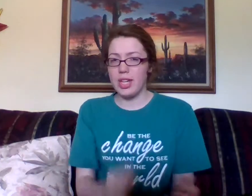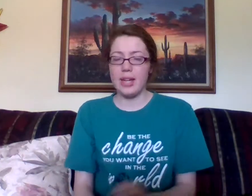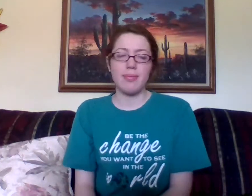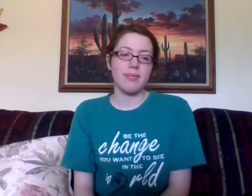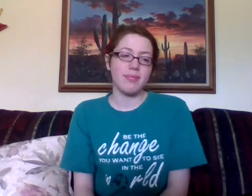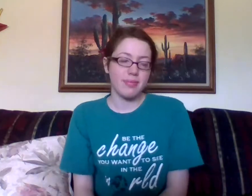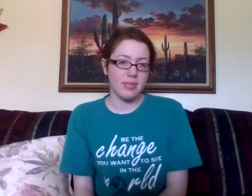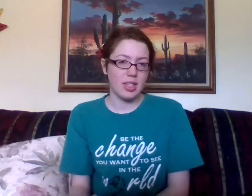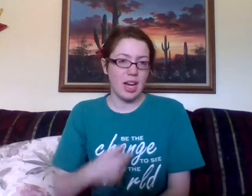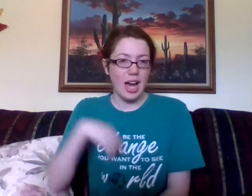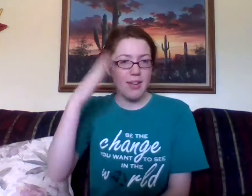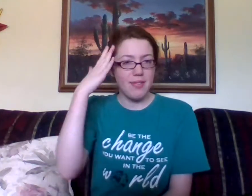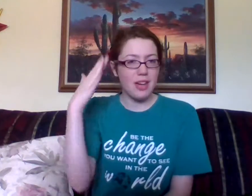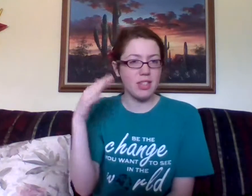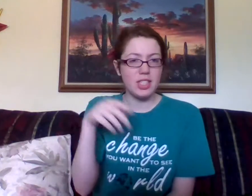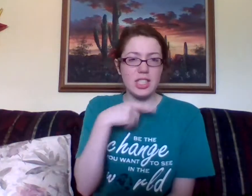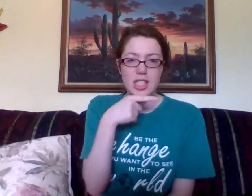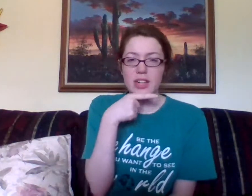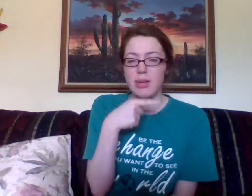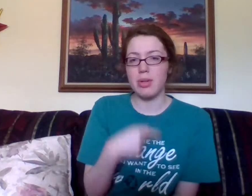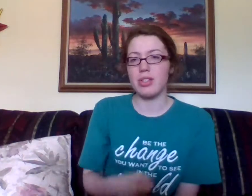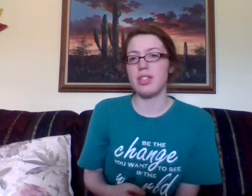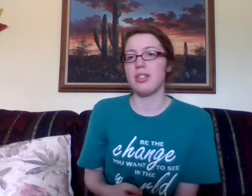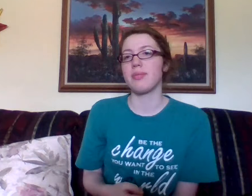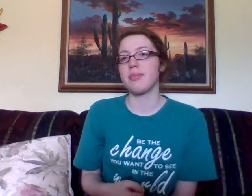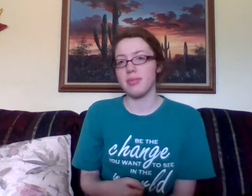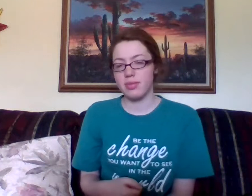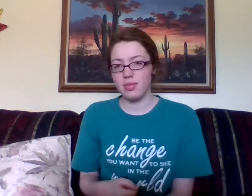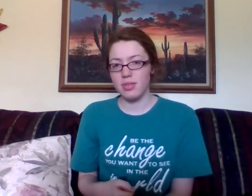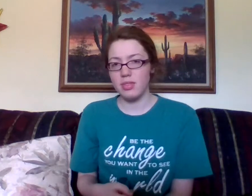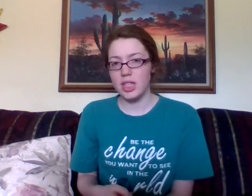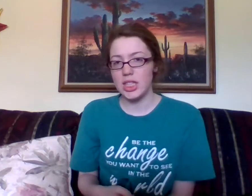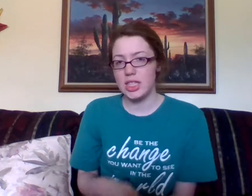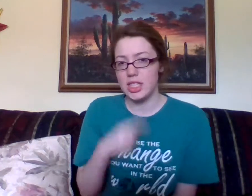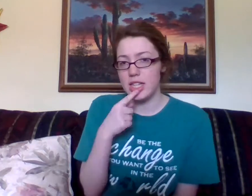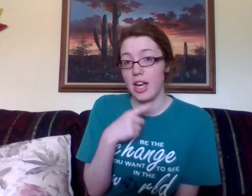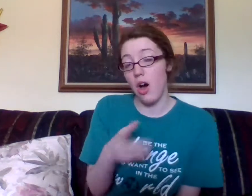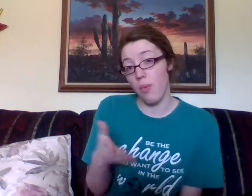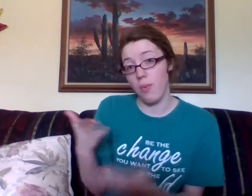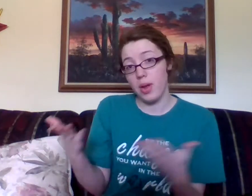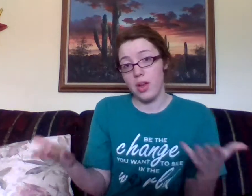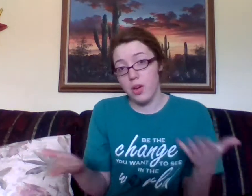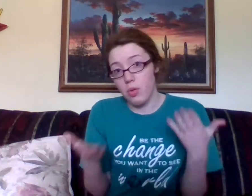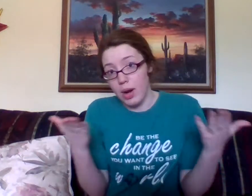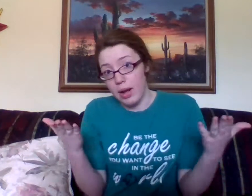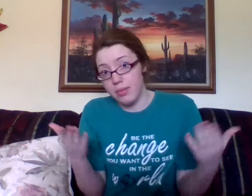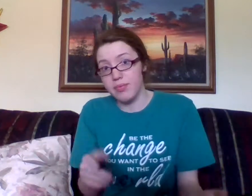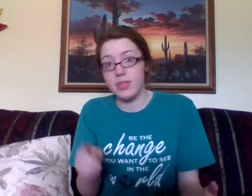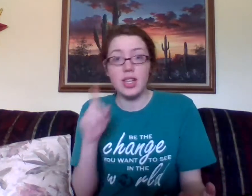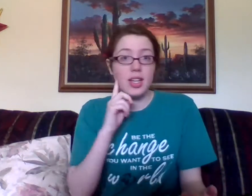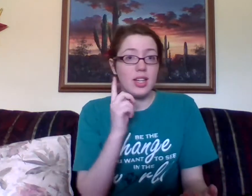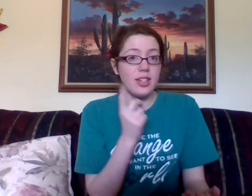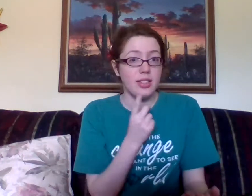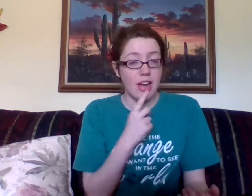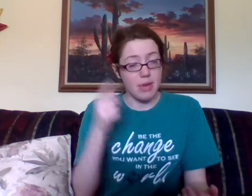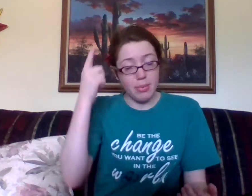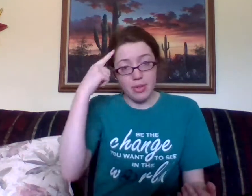Truthfully, I've never seen a hearing person say, oh, well, deaf people